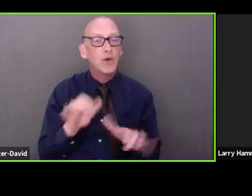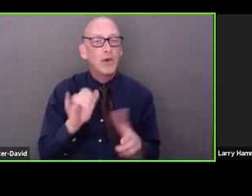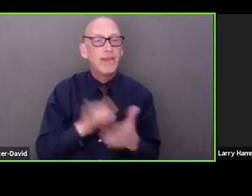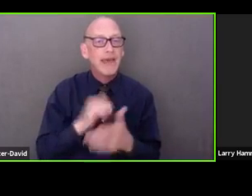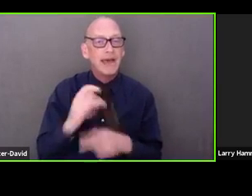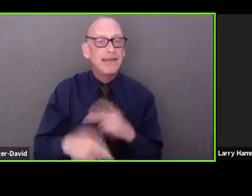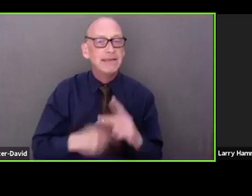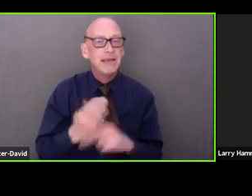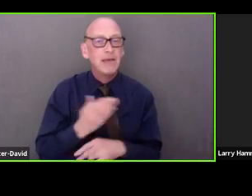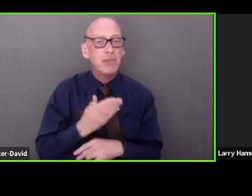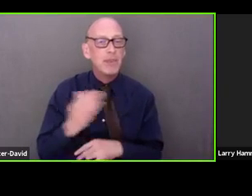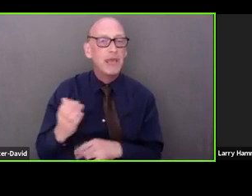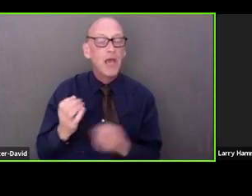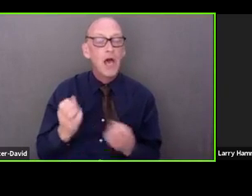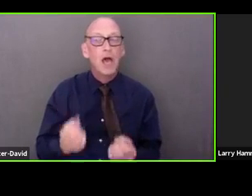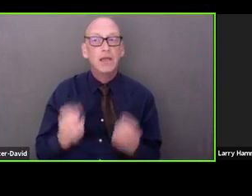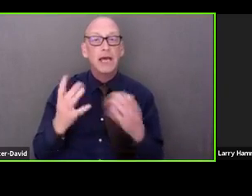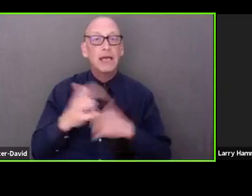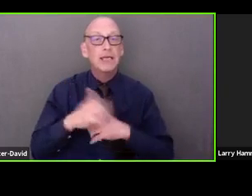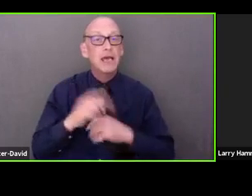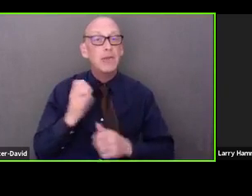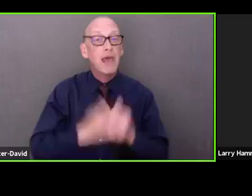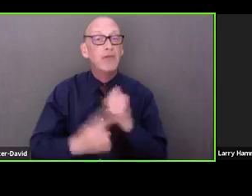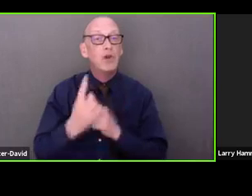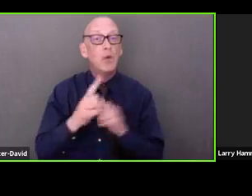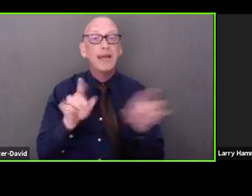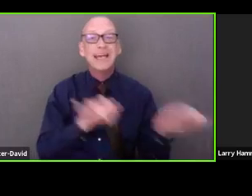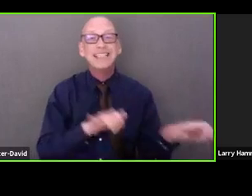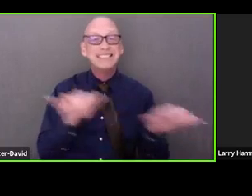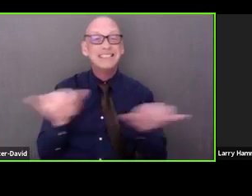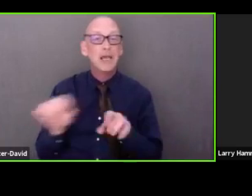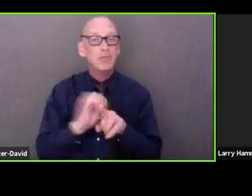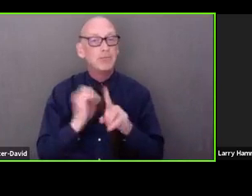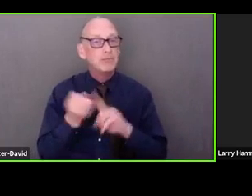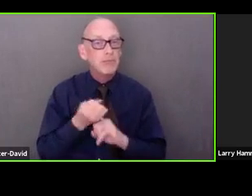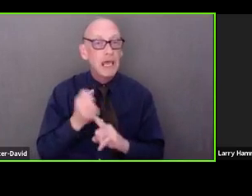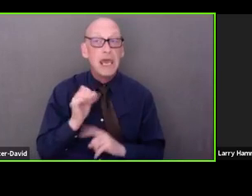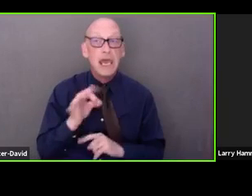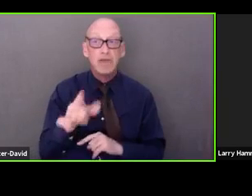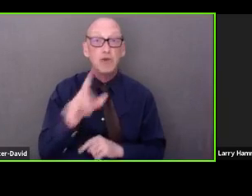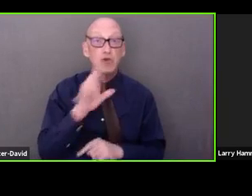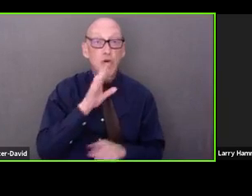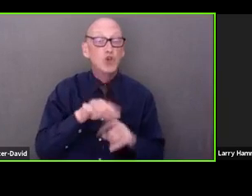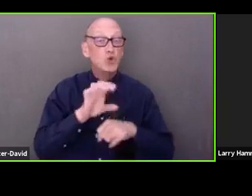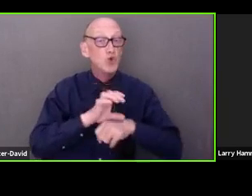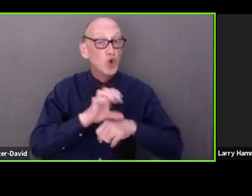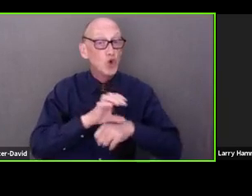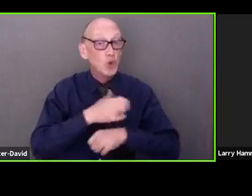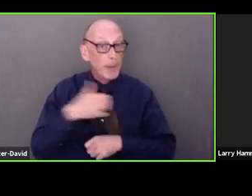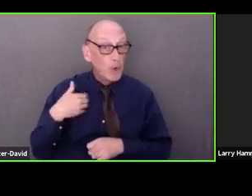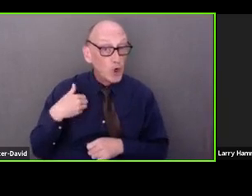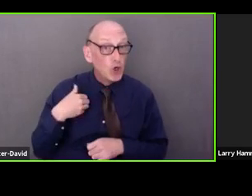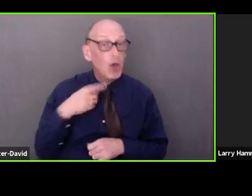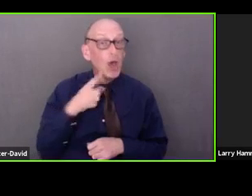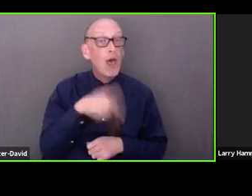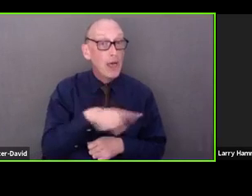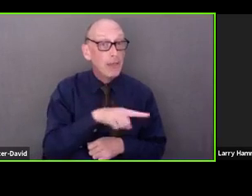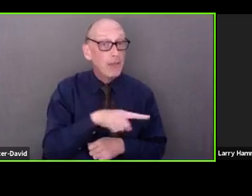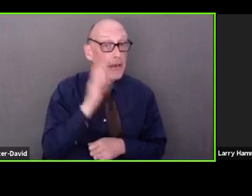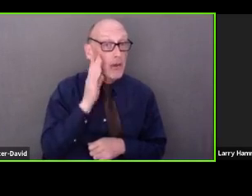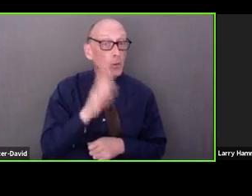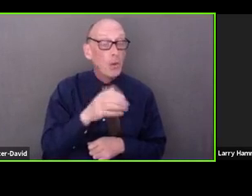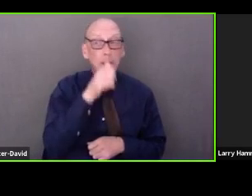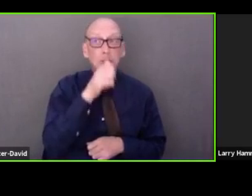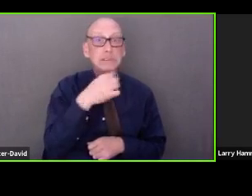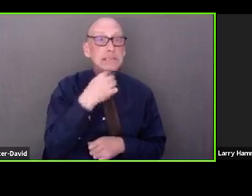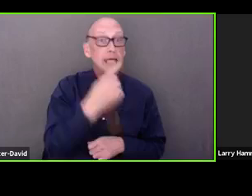things is that a lot of times everybody's in the same boat. And if you talk to some of your church members or whatever, they'll deal with the same kinds